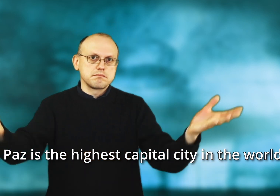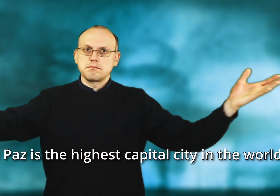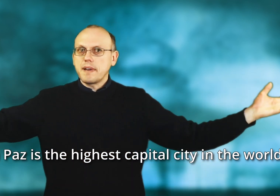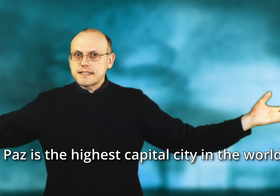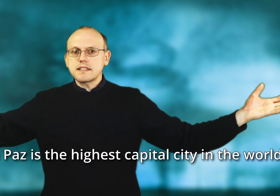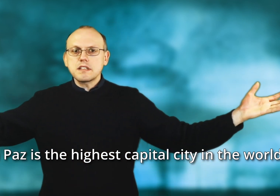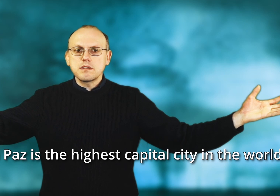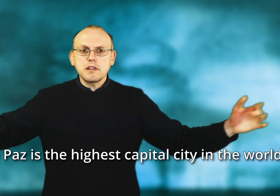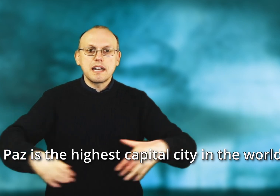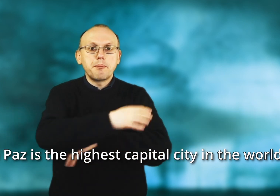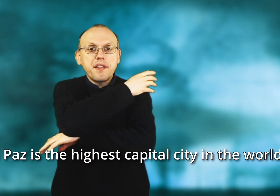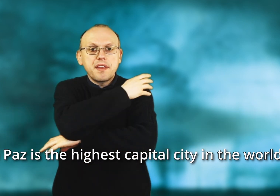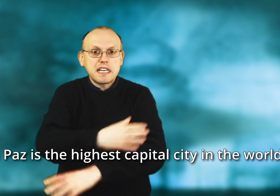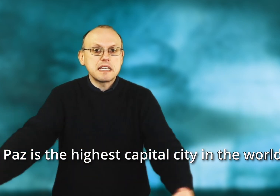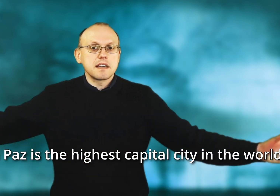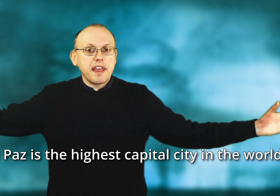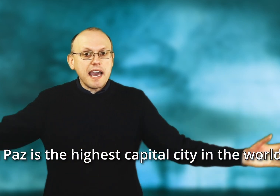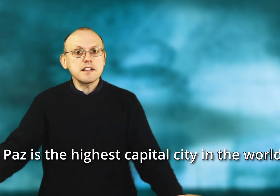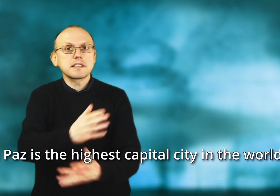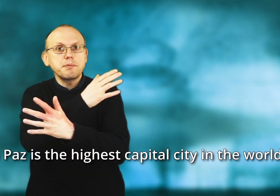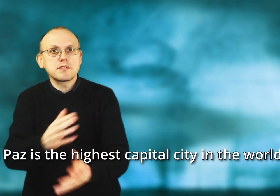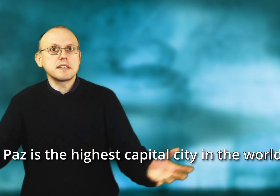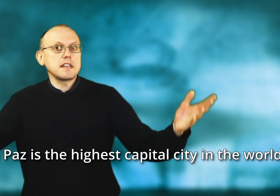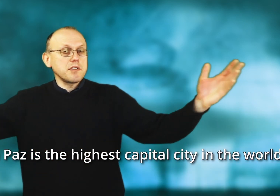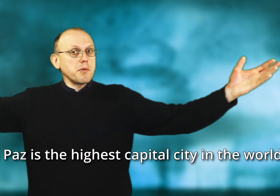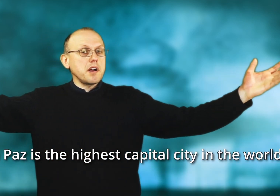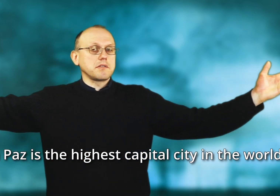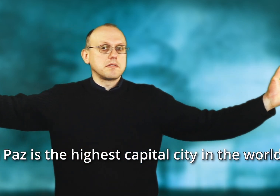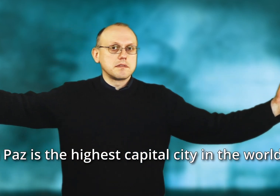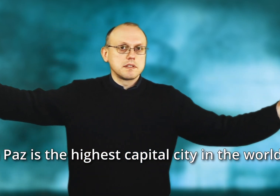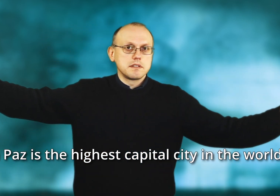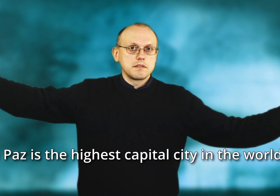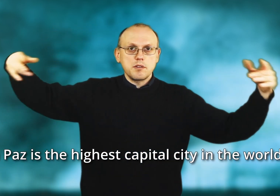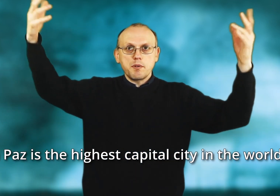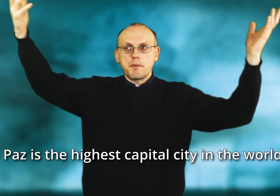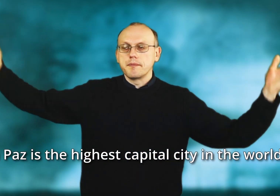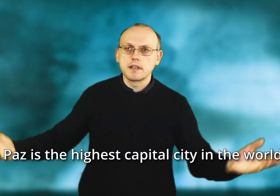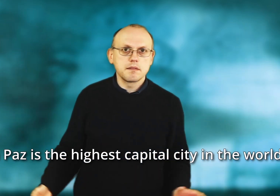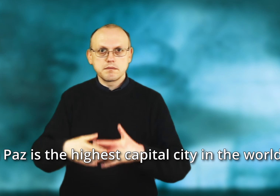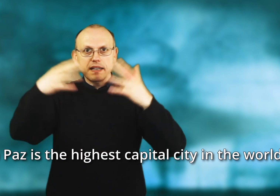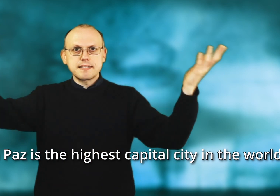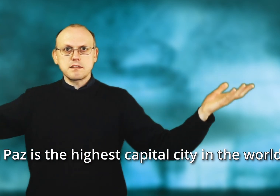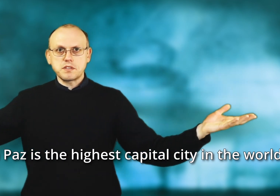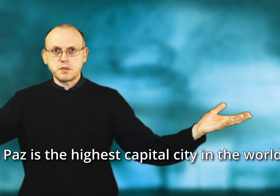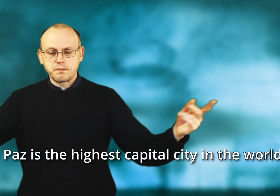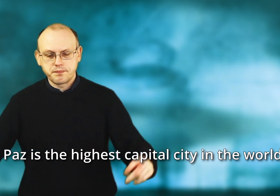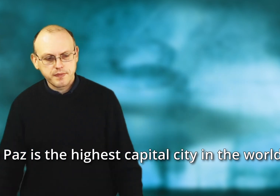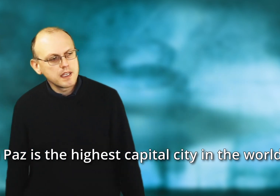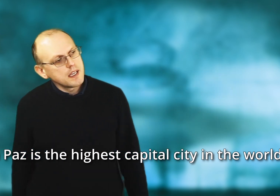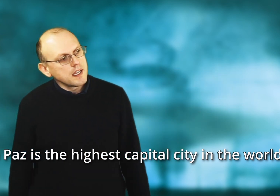Makes sense on its own? La Paz is the highest capital city in the world. No problem. Makes sense on its own.